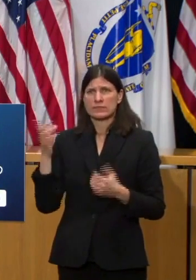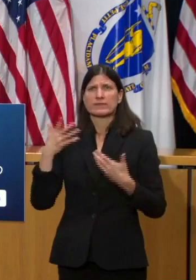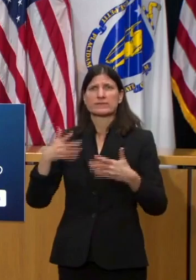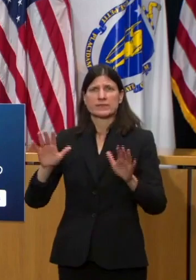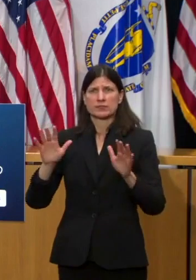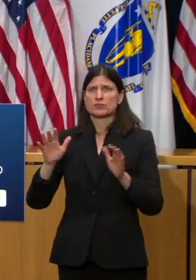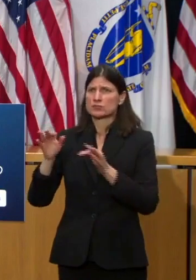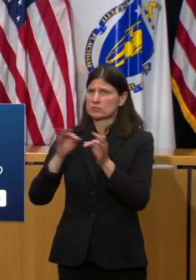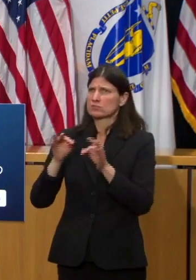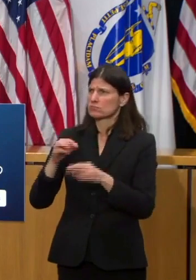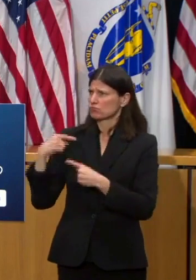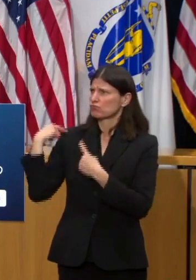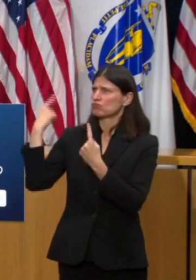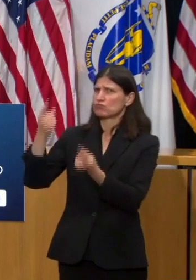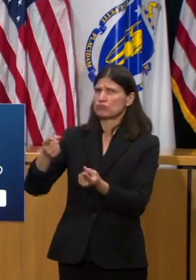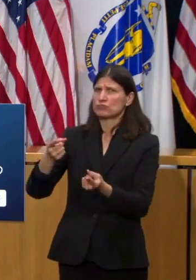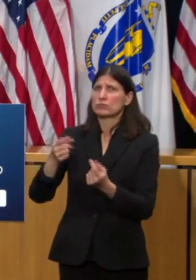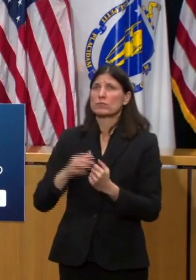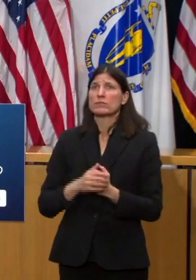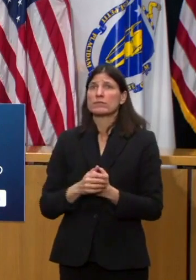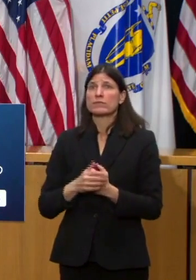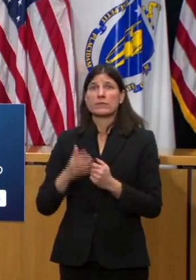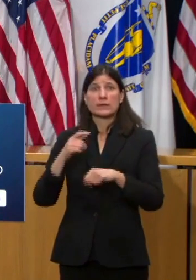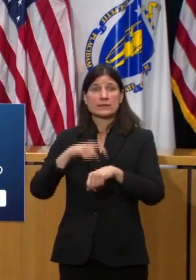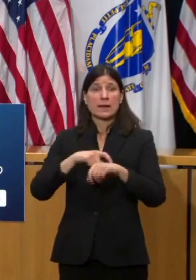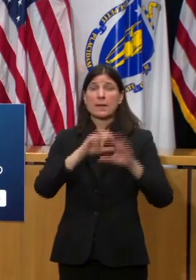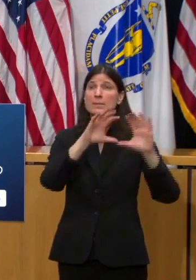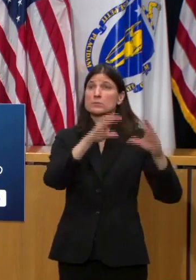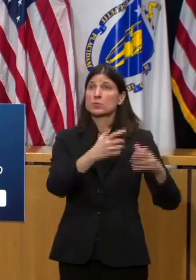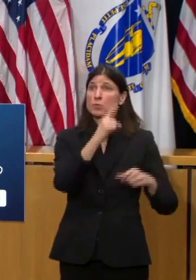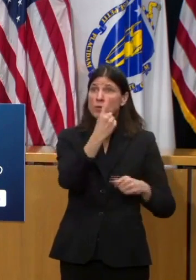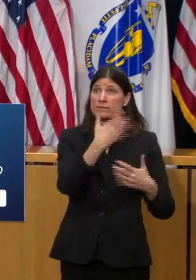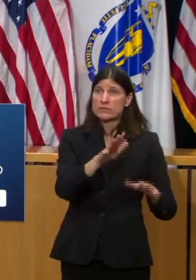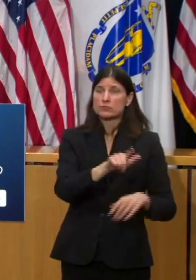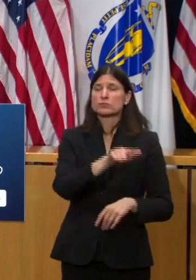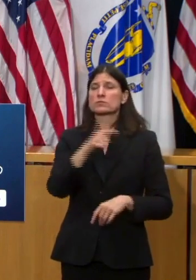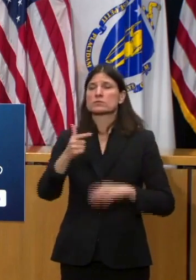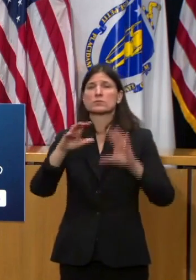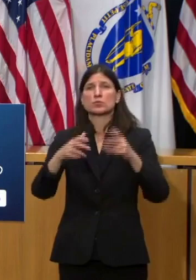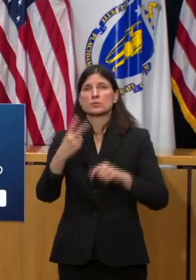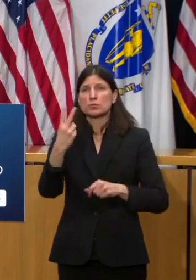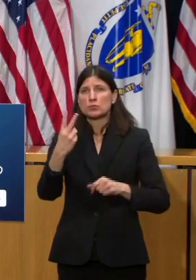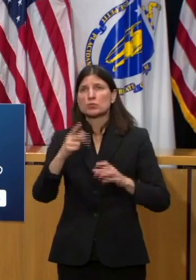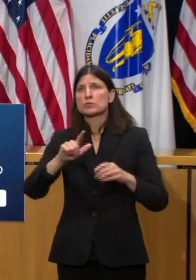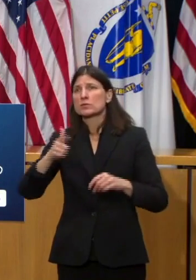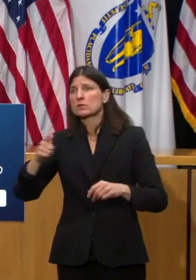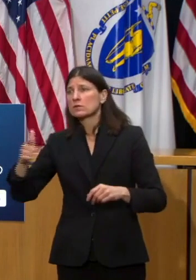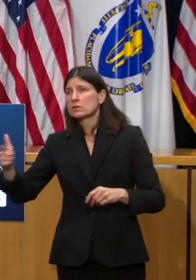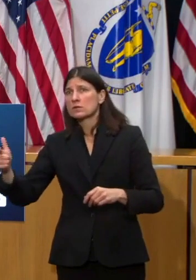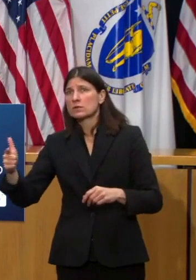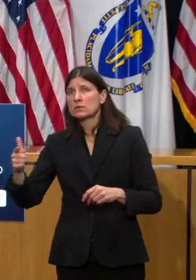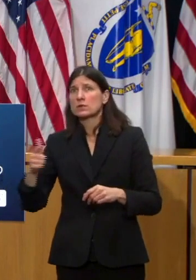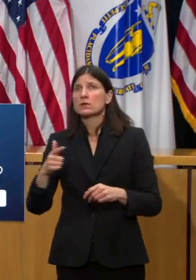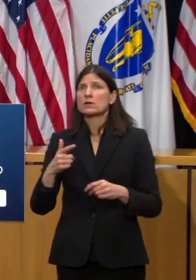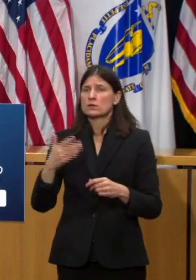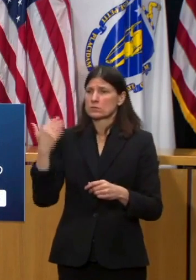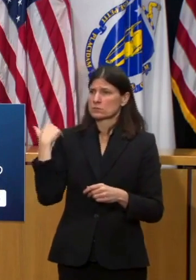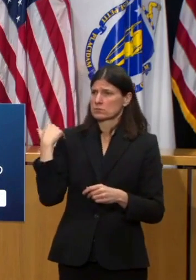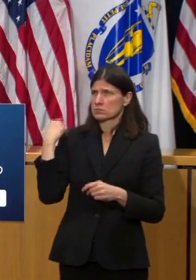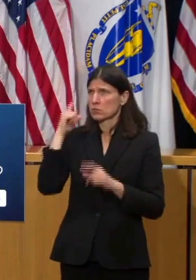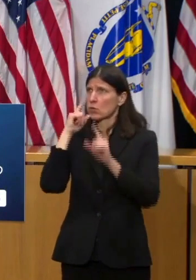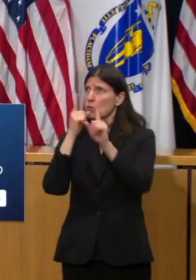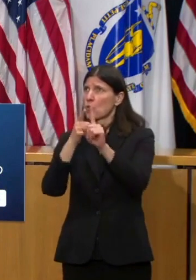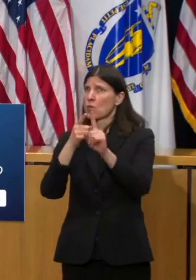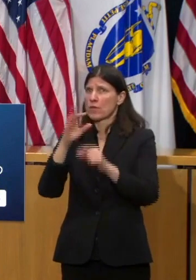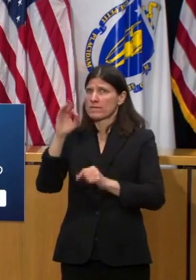plus. It could have been 1 week or the other, but it was basically the end of February. So we're pretty much consistent with where we thought we